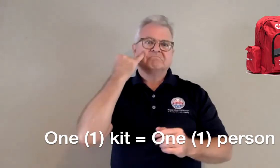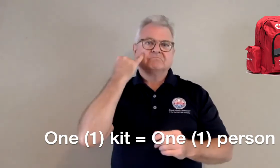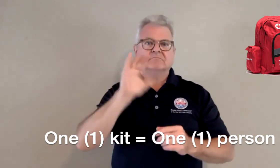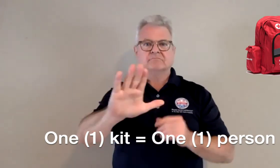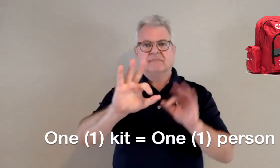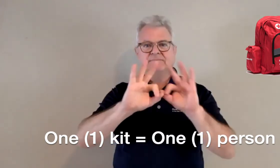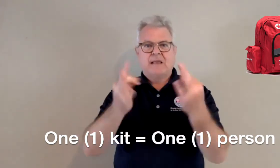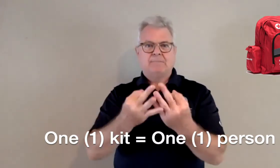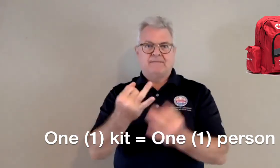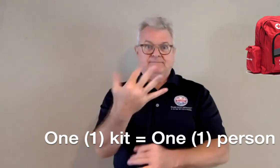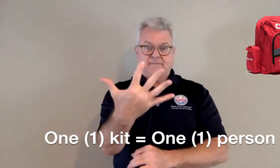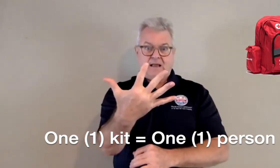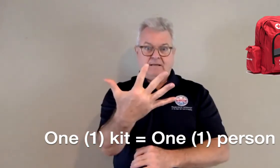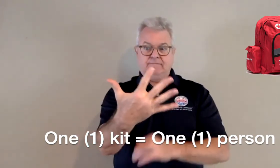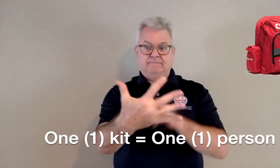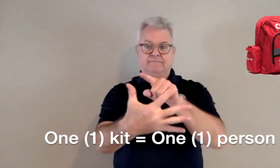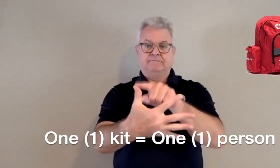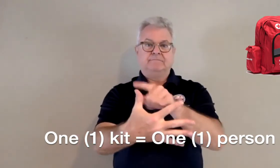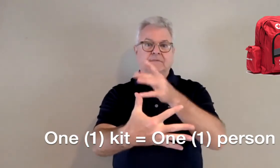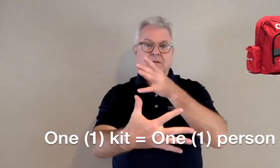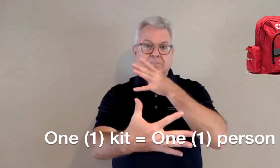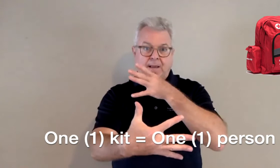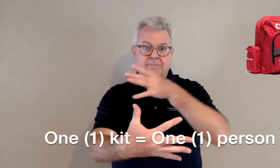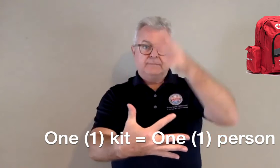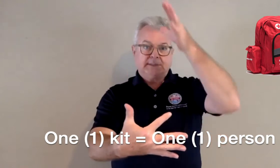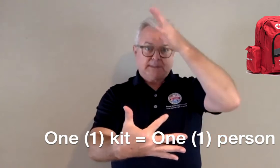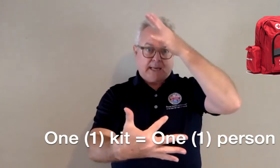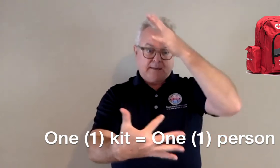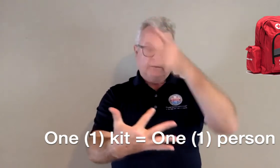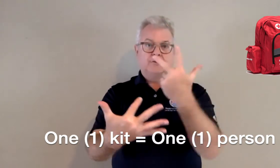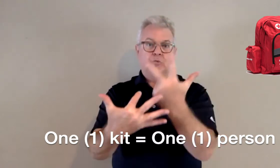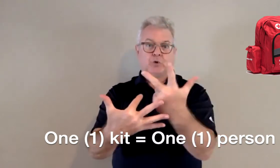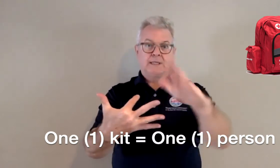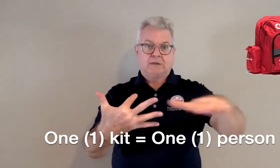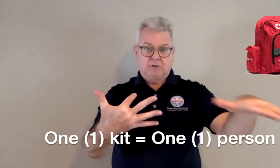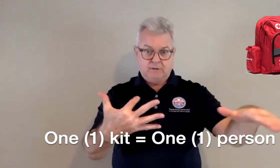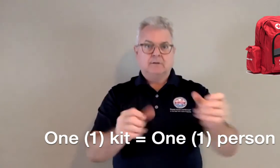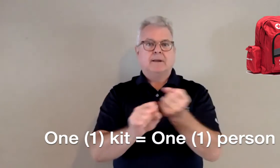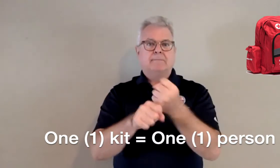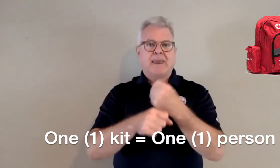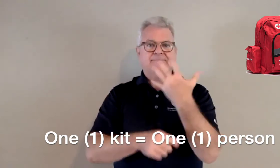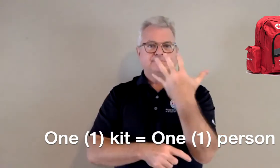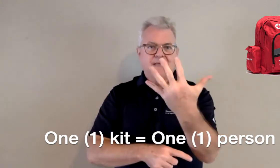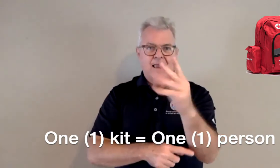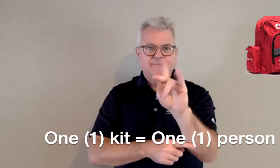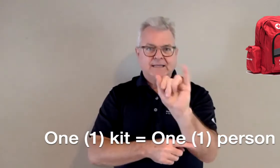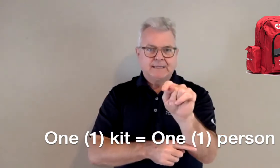to support for one person. So a family of 5, maybe parents and 3